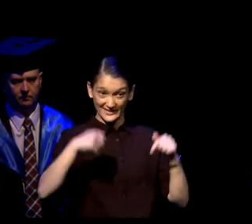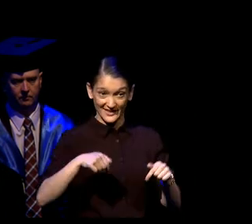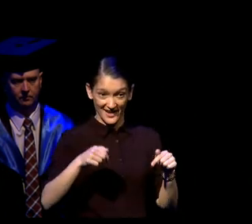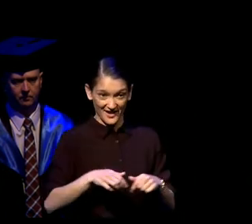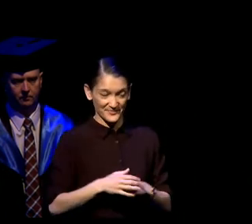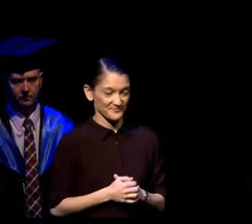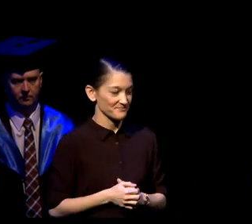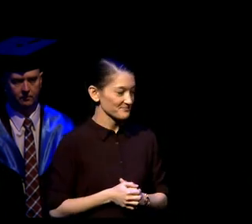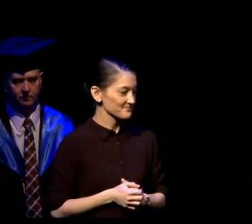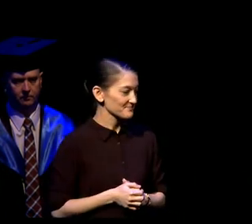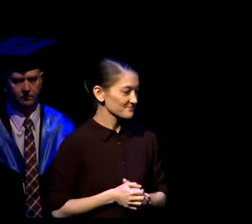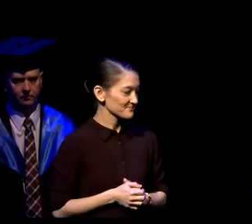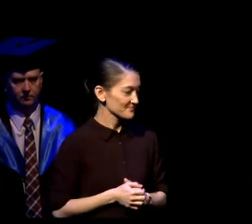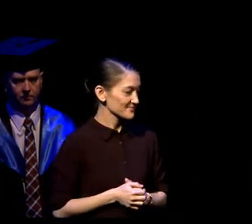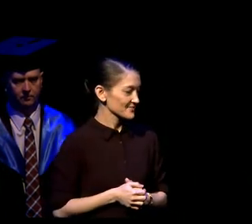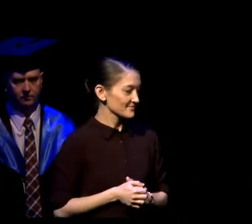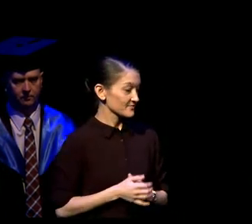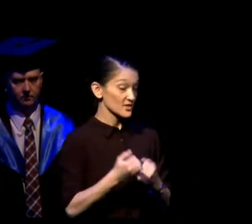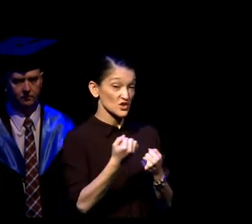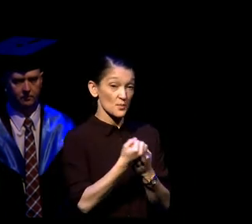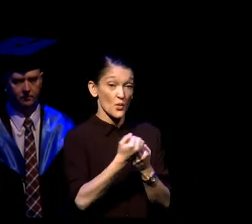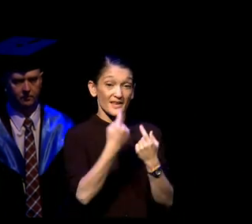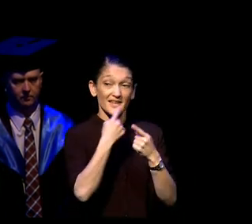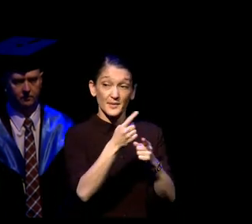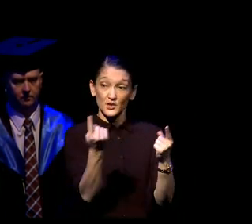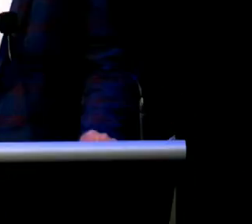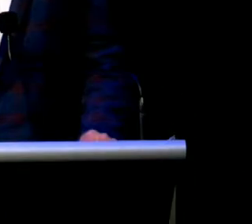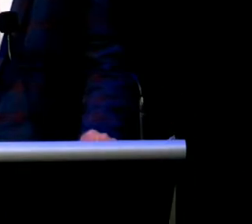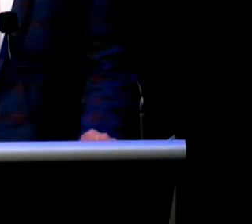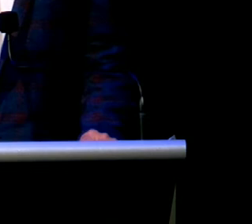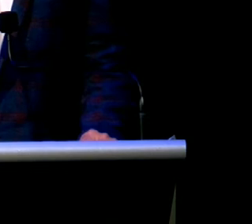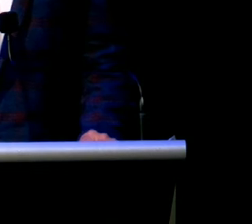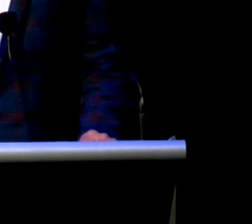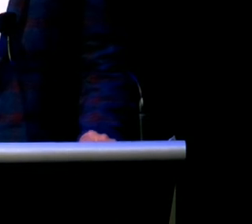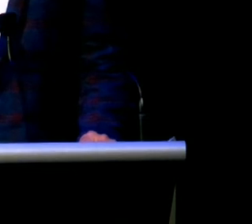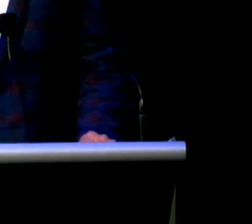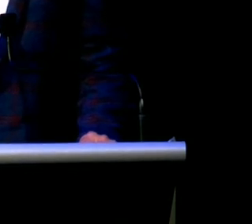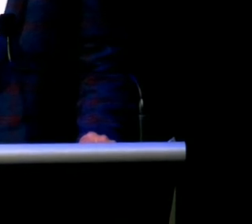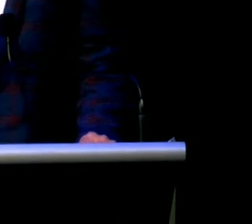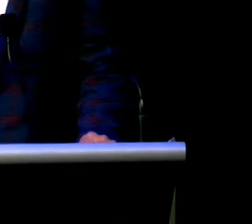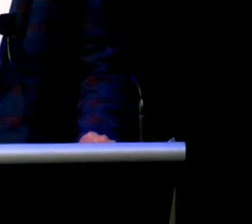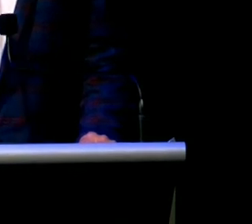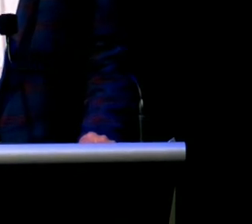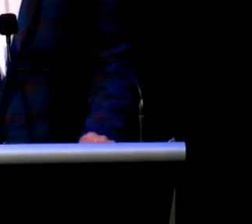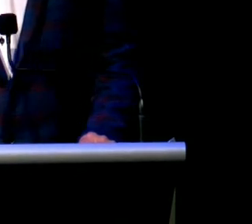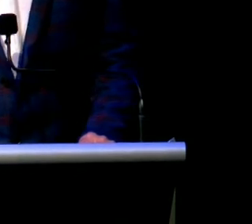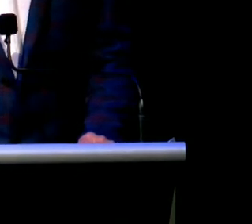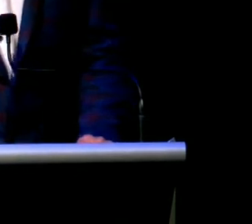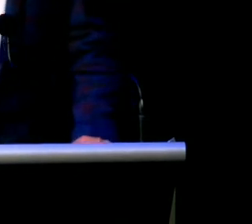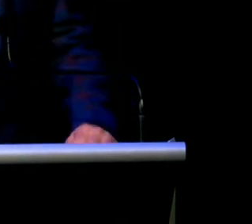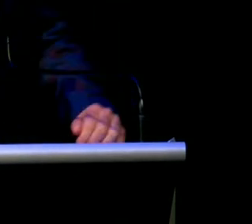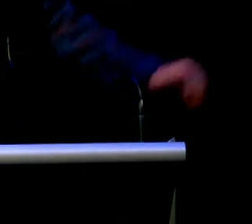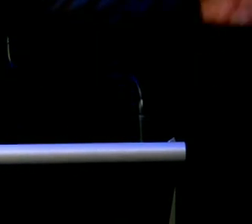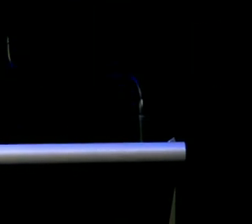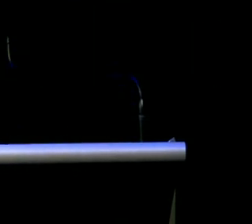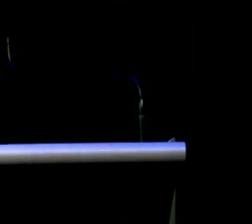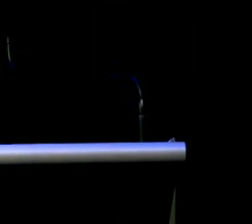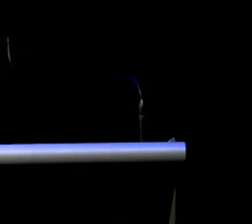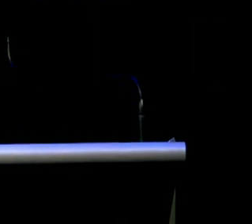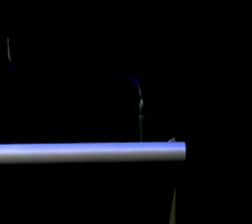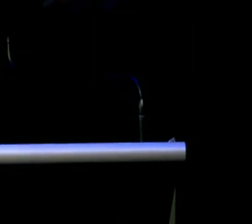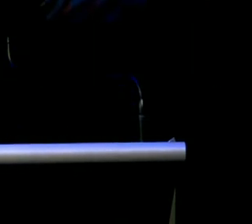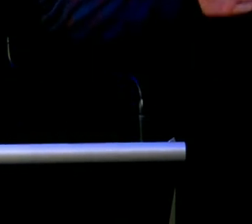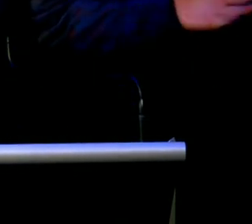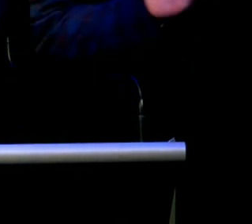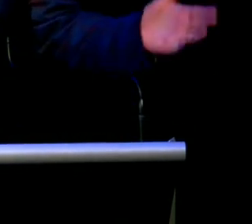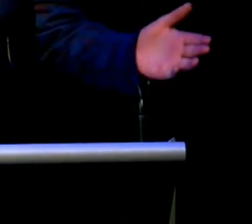the presentation announcements today is Dr. Jordan Winfield. Dr. Jordan Winfield will be reading your names. He's hiding behind here to